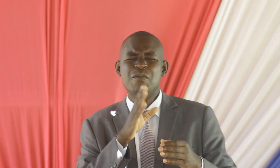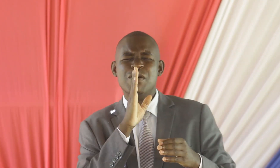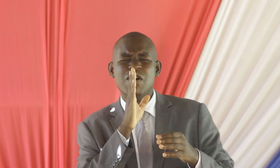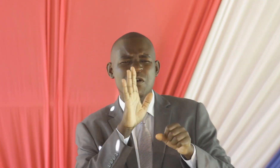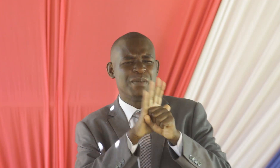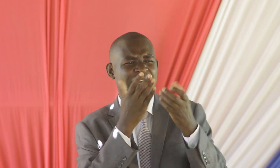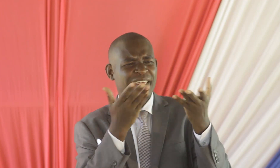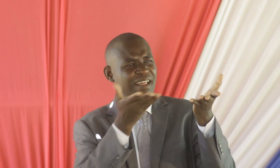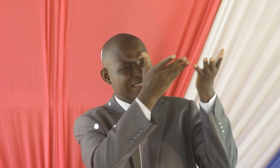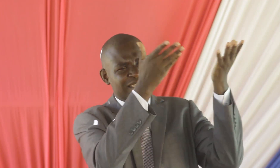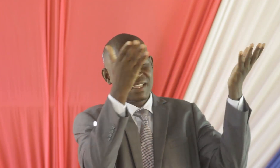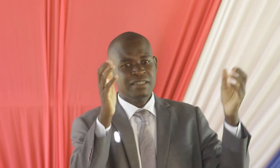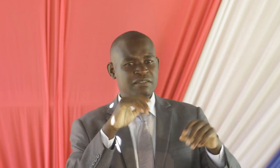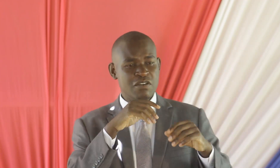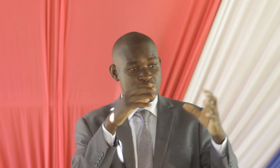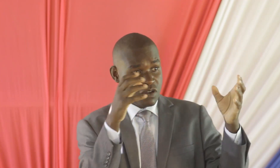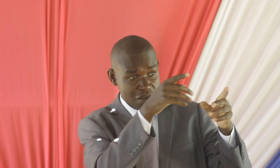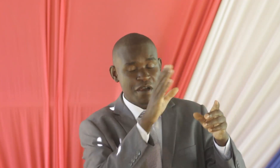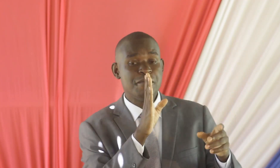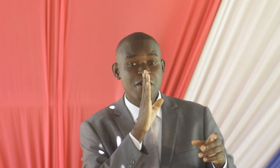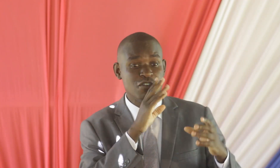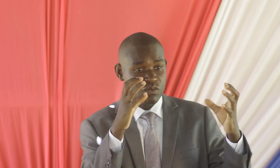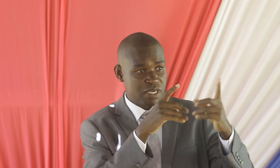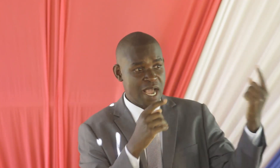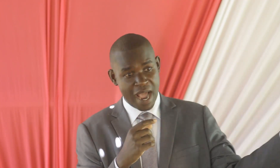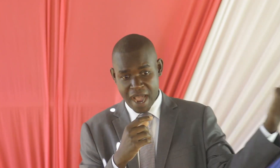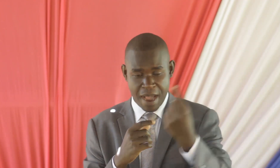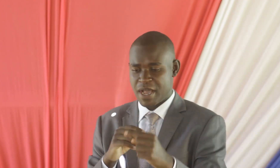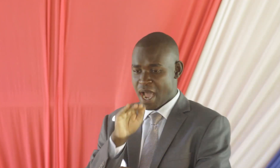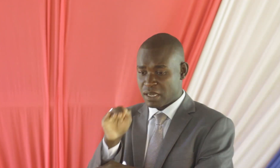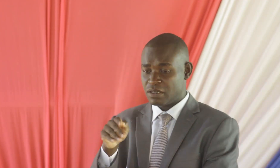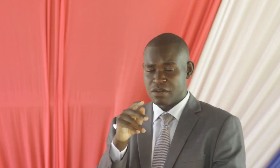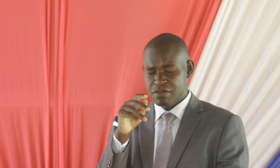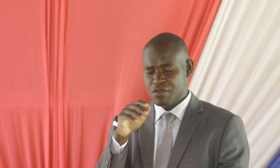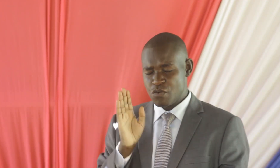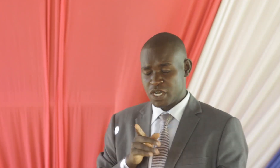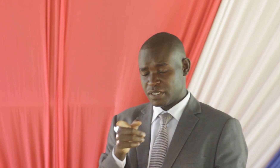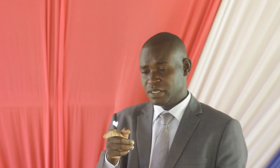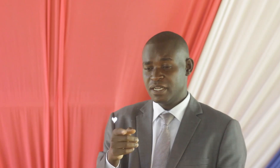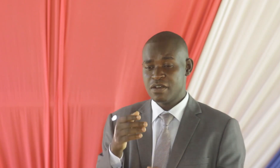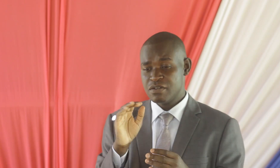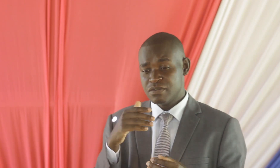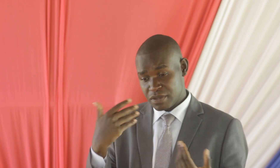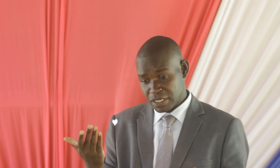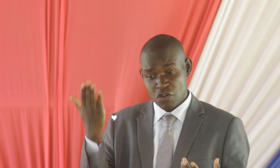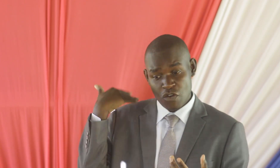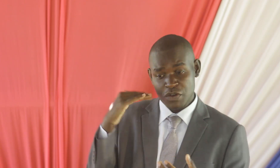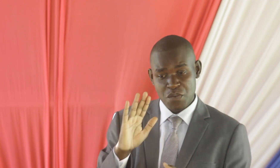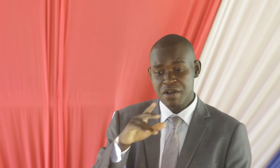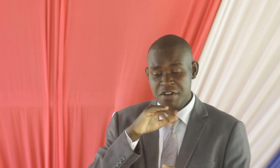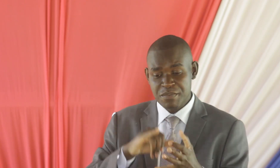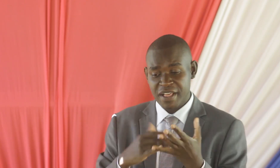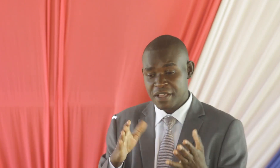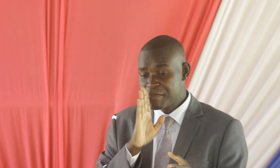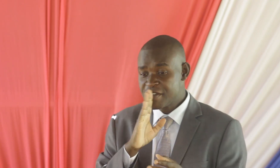Then before that, she was sent to go and borrow vessels, being that she had none, even